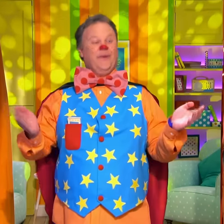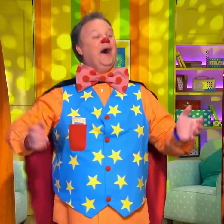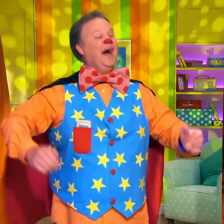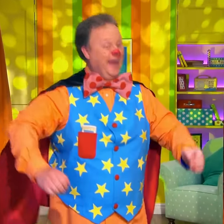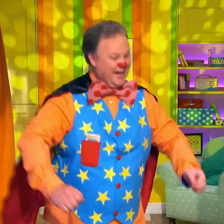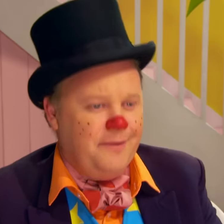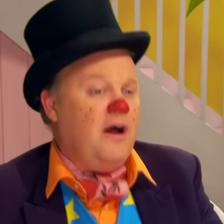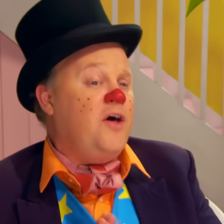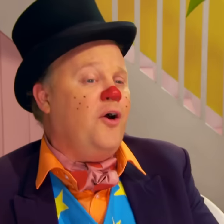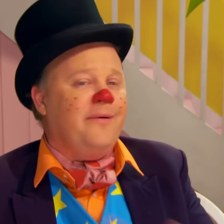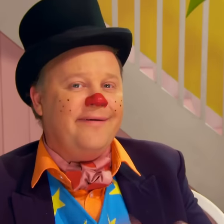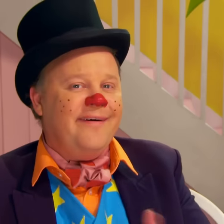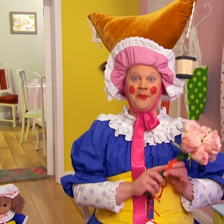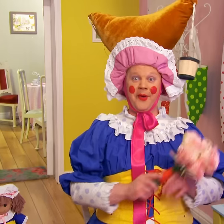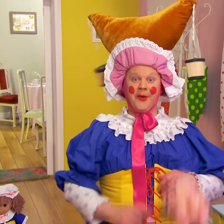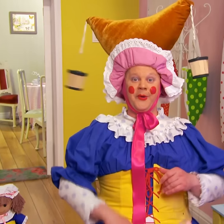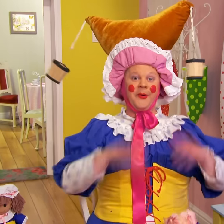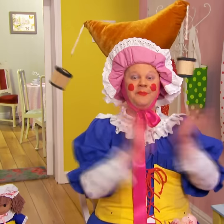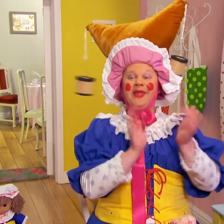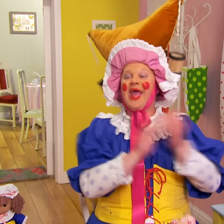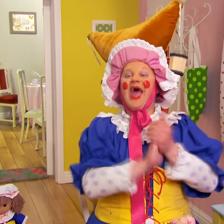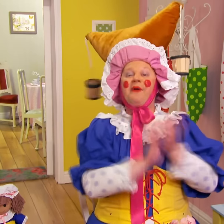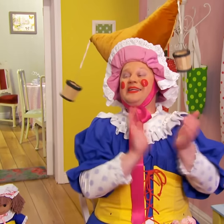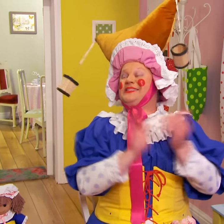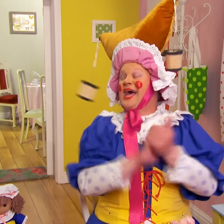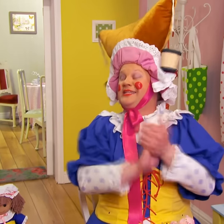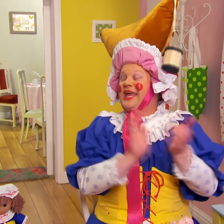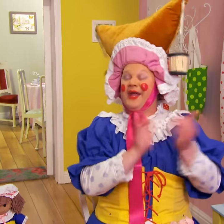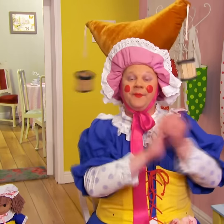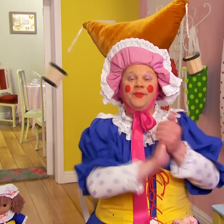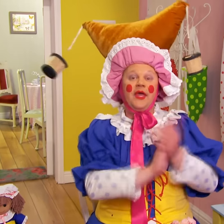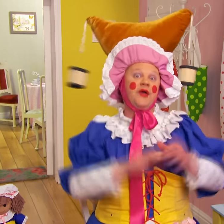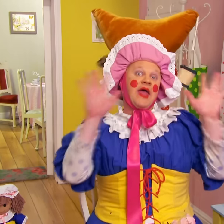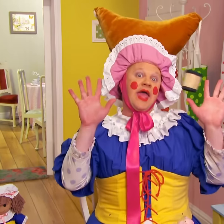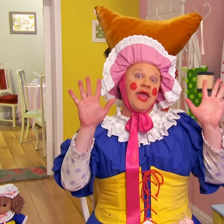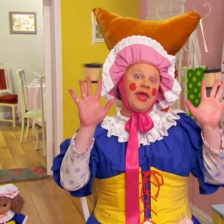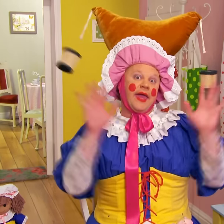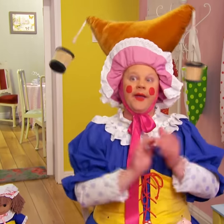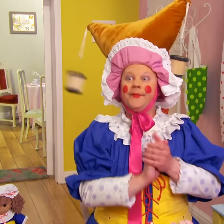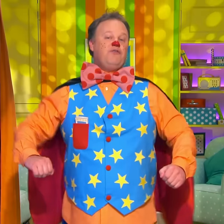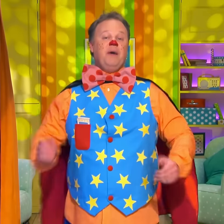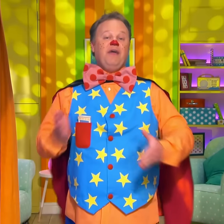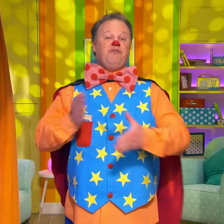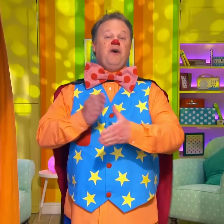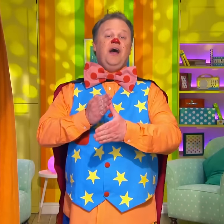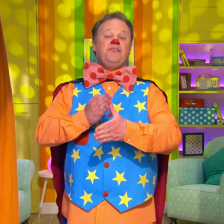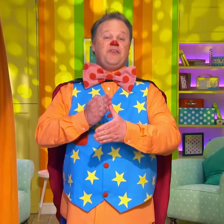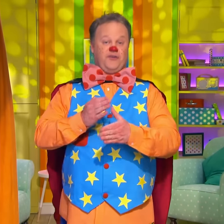Hello. How exciting. hooray! For my first